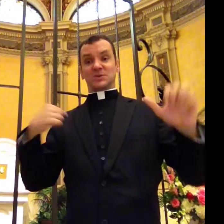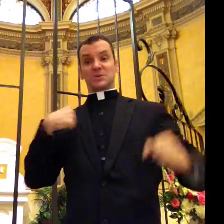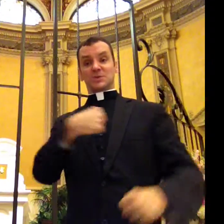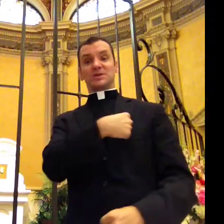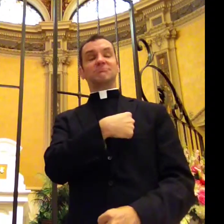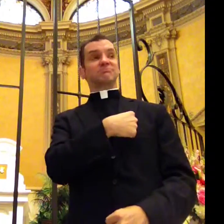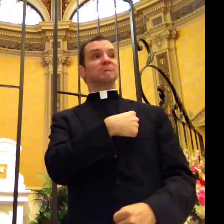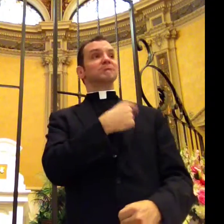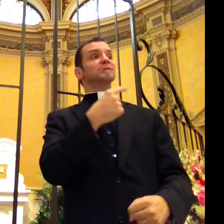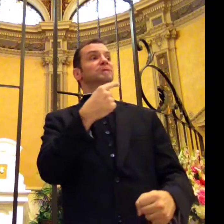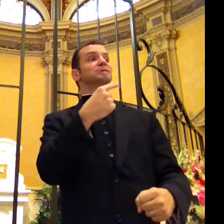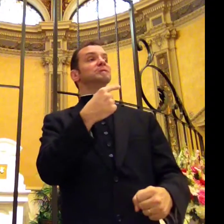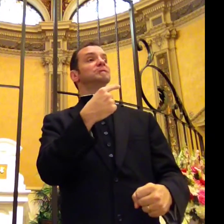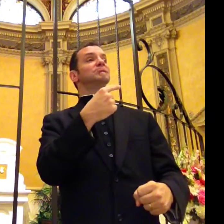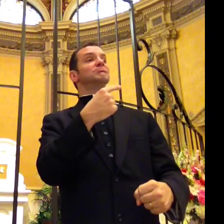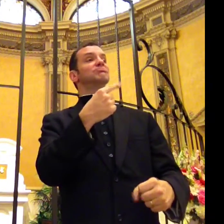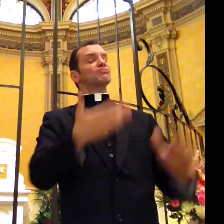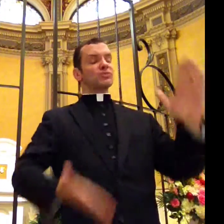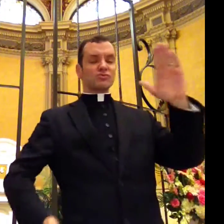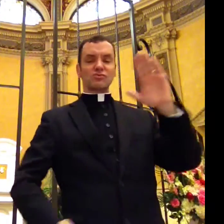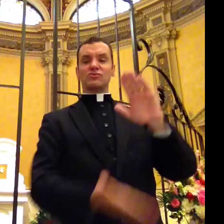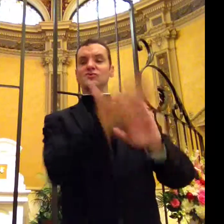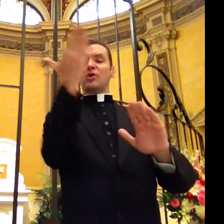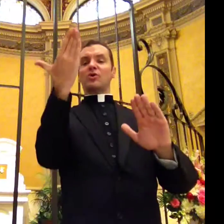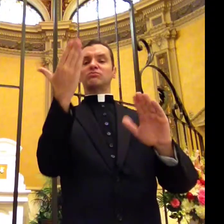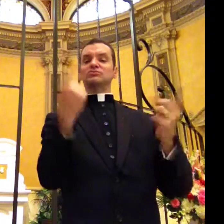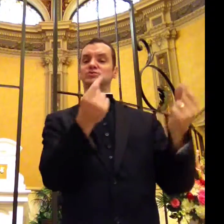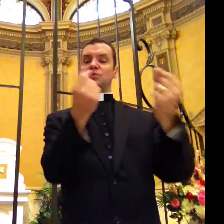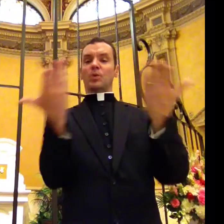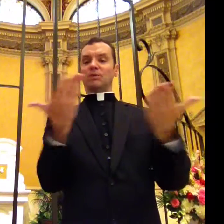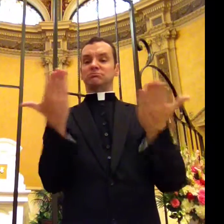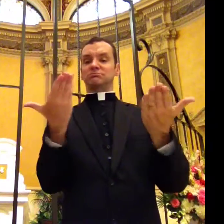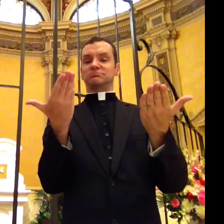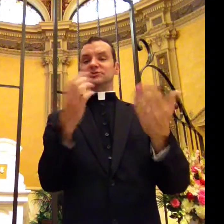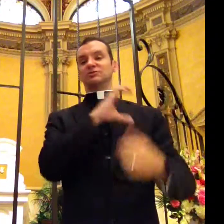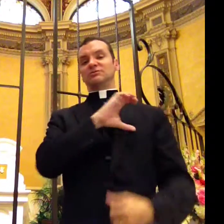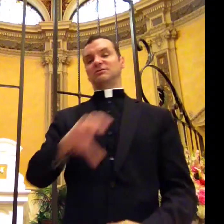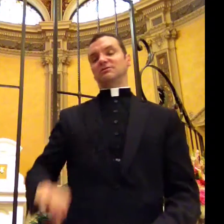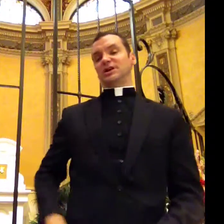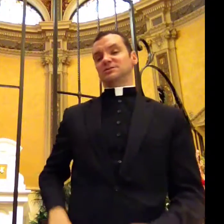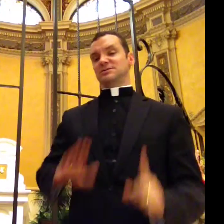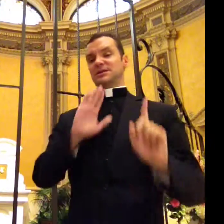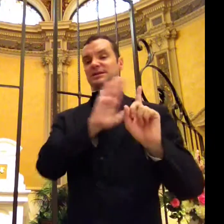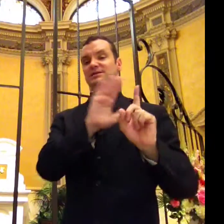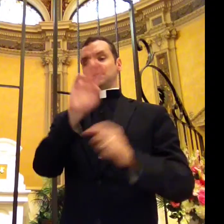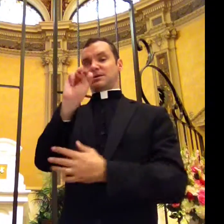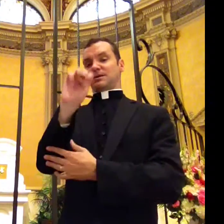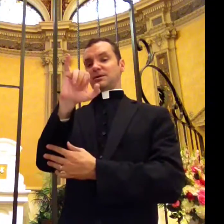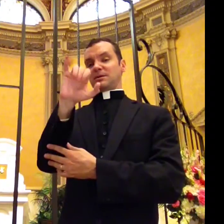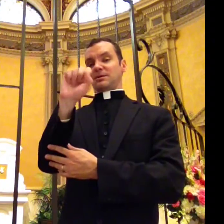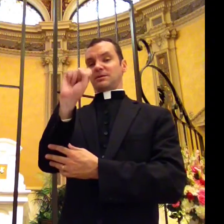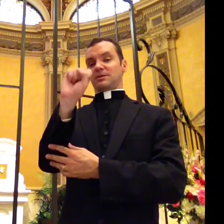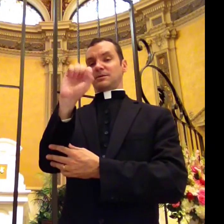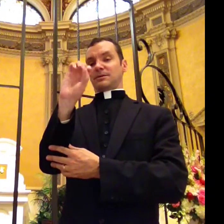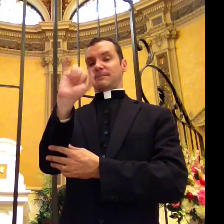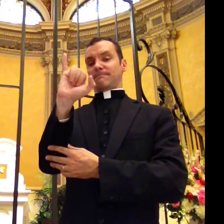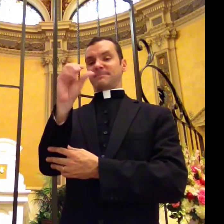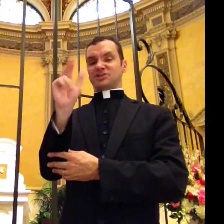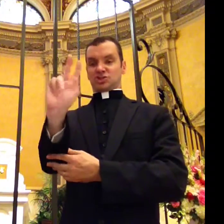We receive the Eucharist, and then when the priest says, "Go forth, the Mass has ended," we go out to fulfill